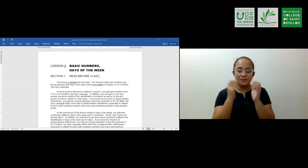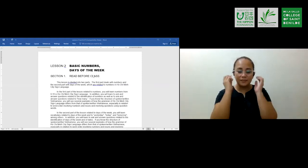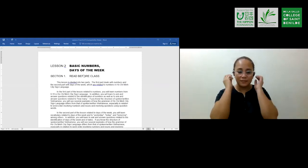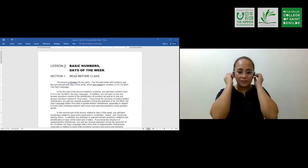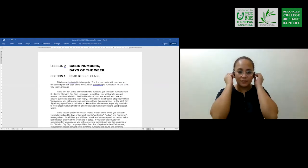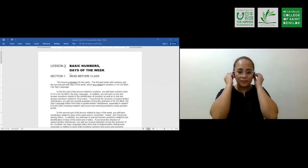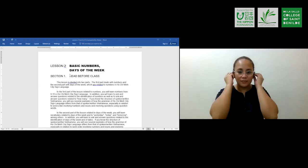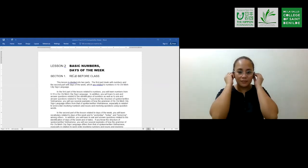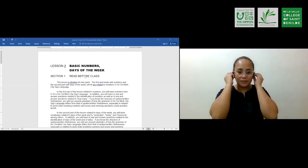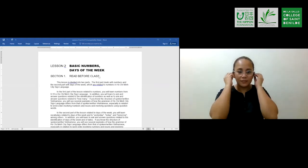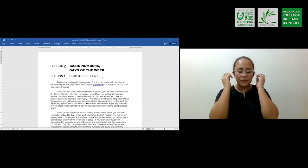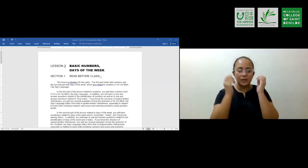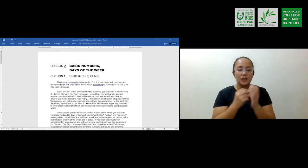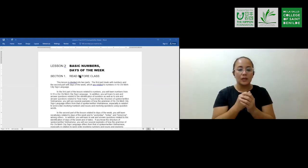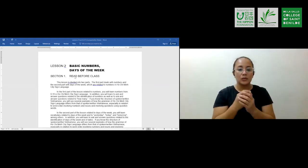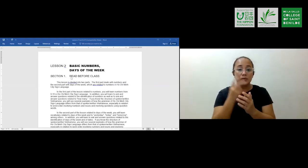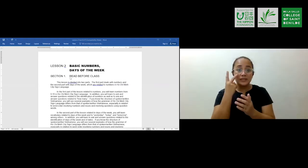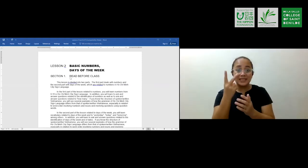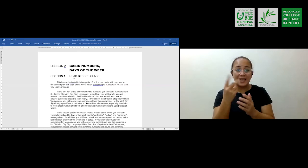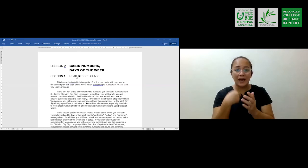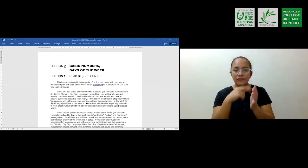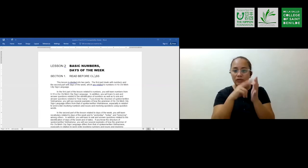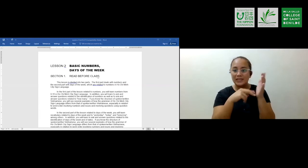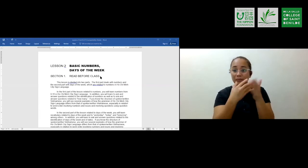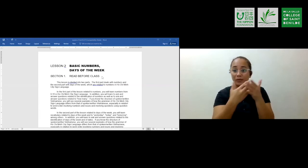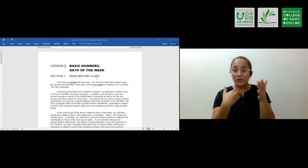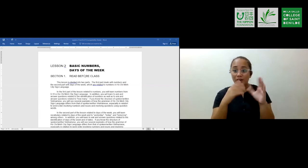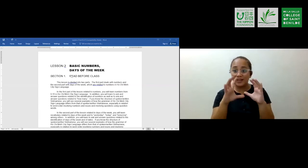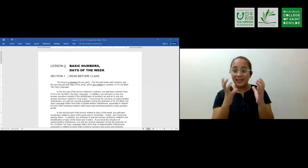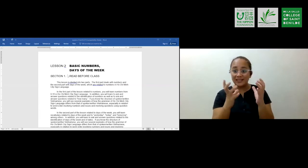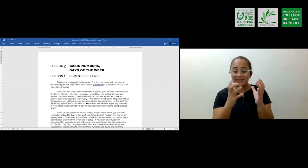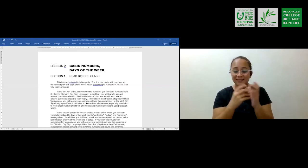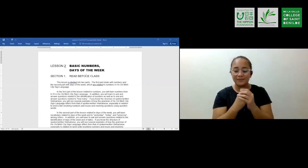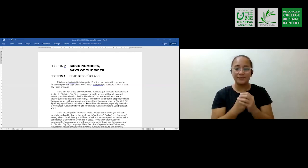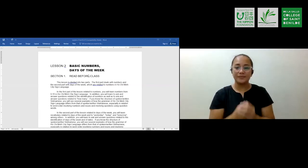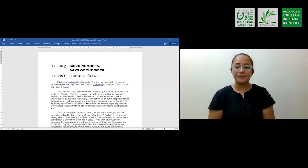Can you see that here? Read before class.